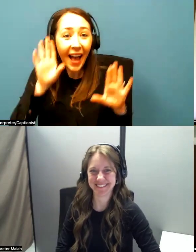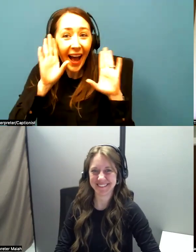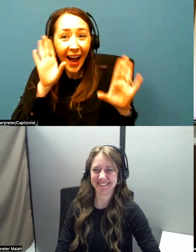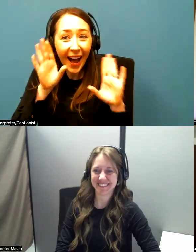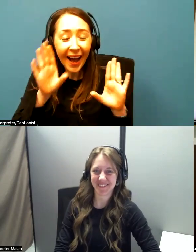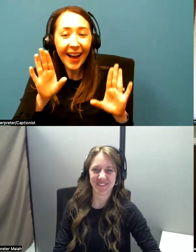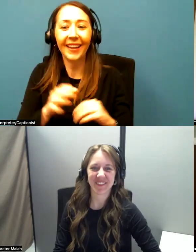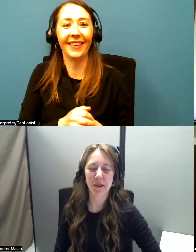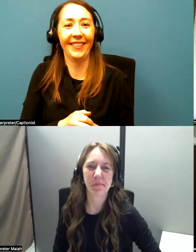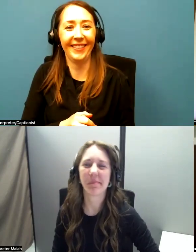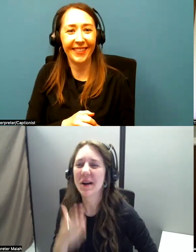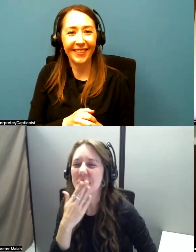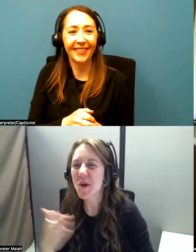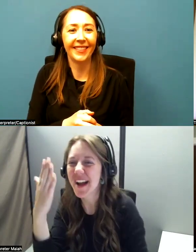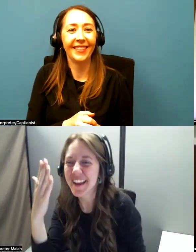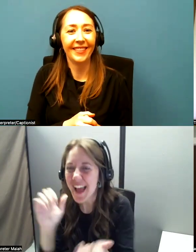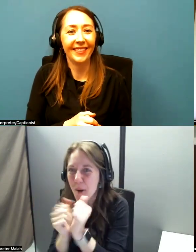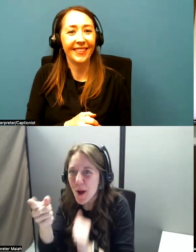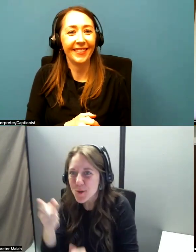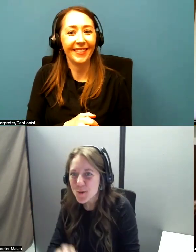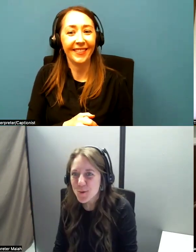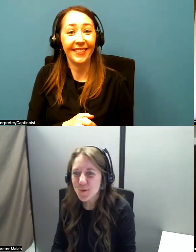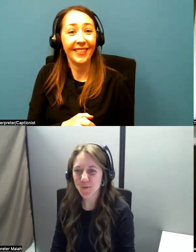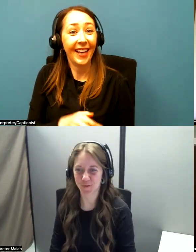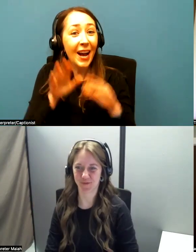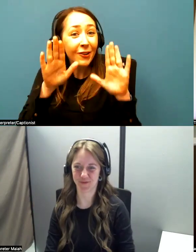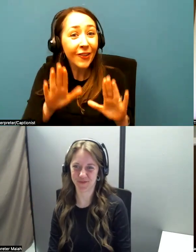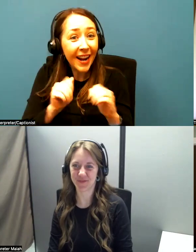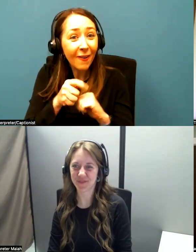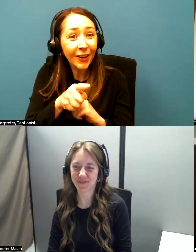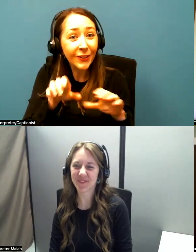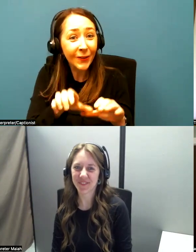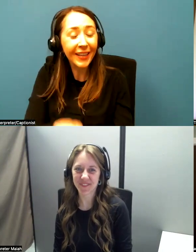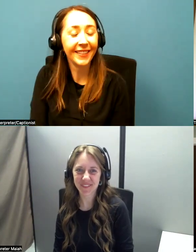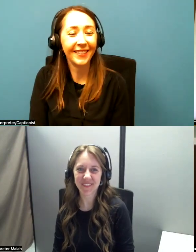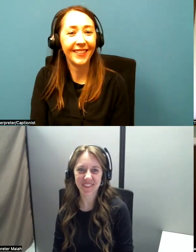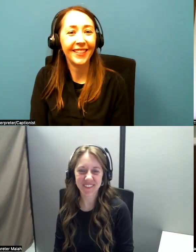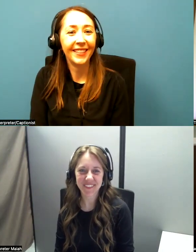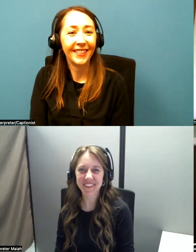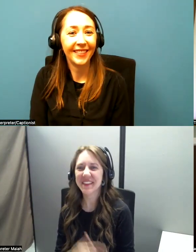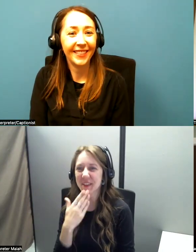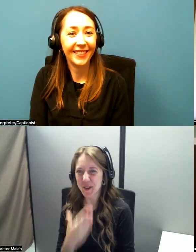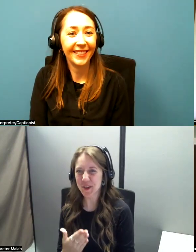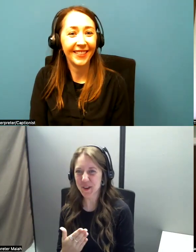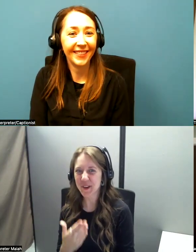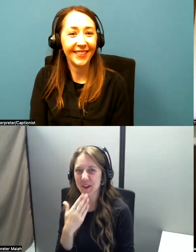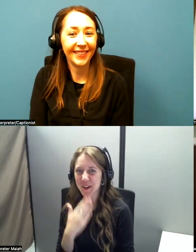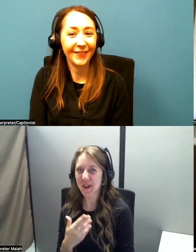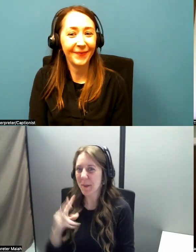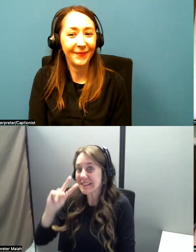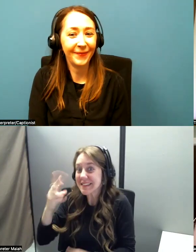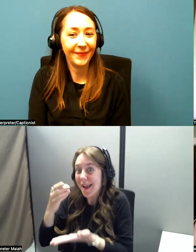Hi, how's Good it morning. How going? are you? I'm great. How are you doing? Good. I'm on my second cup